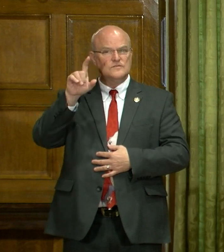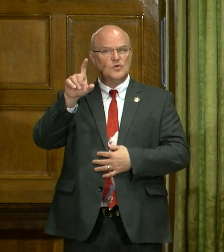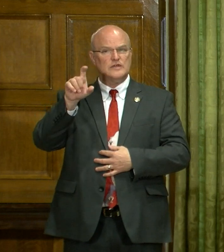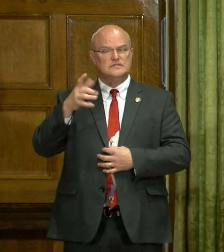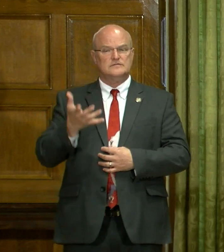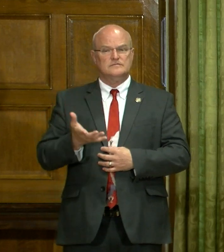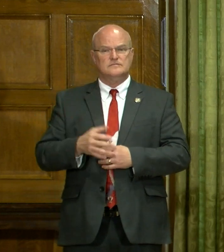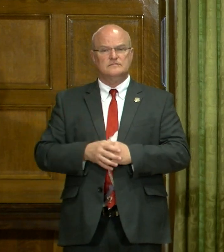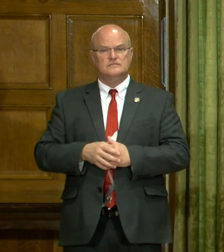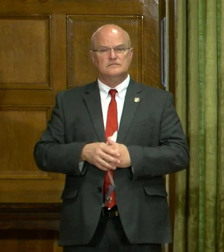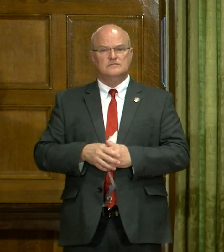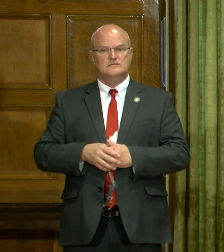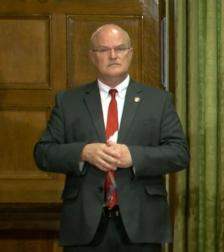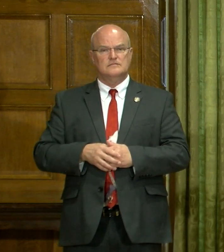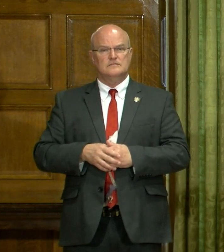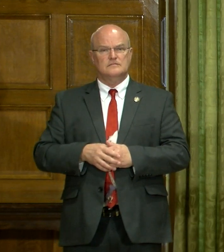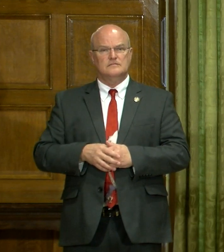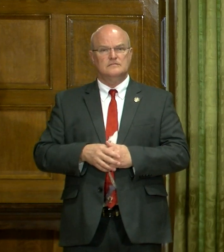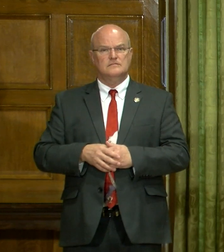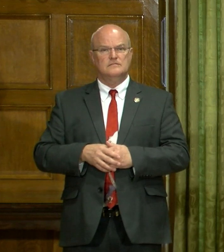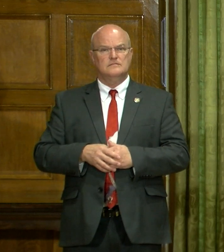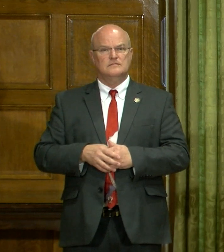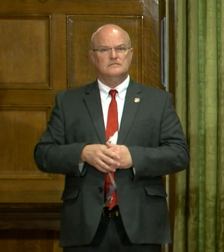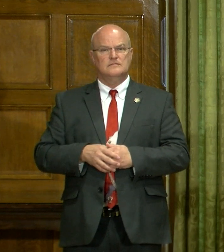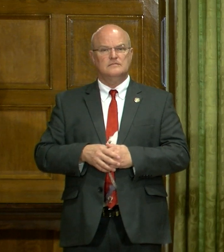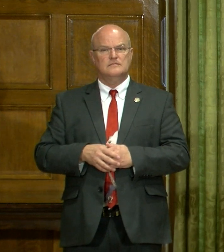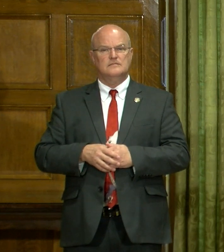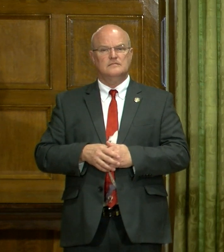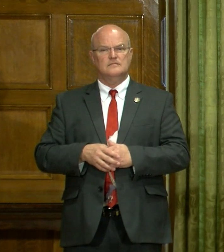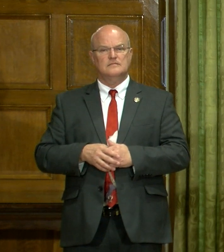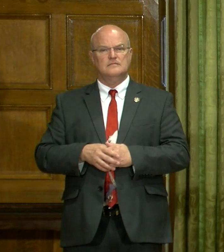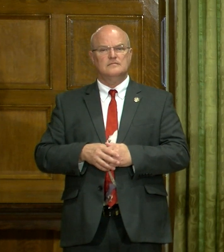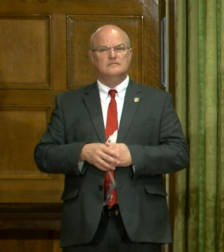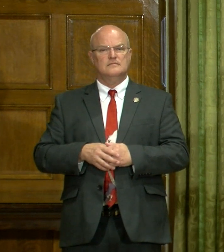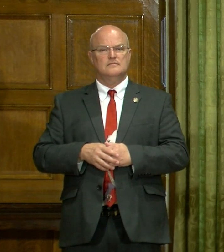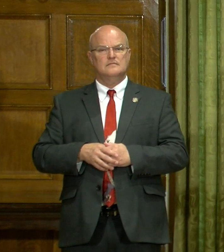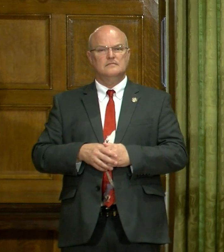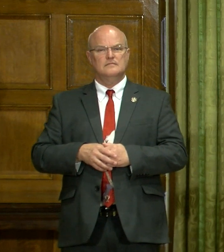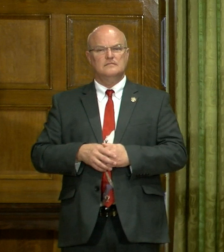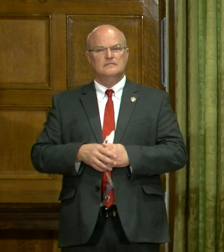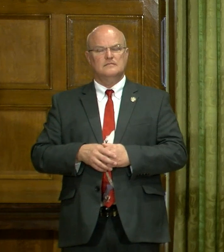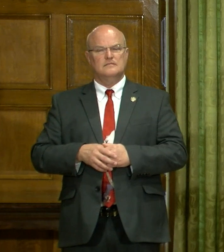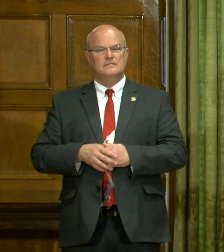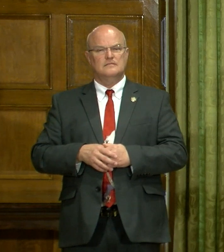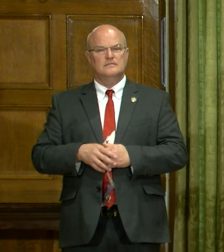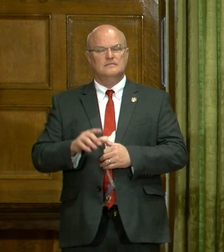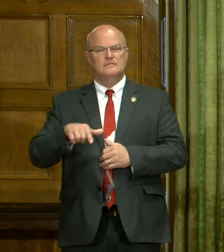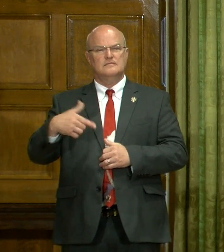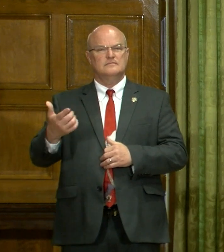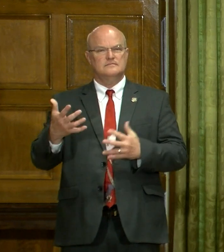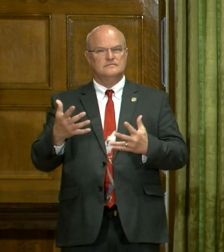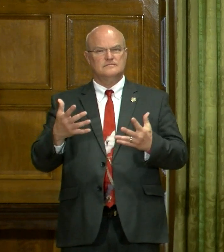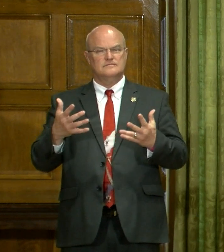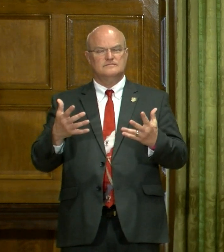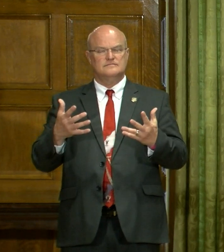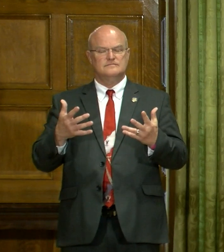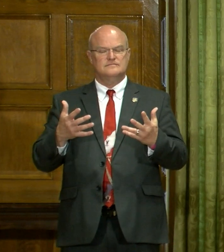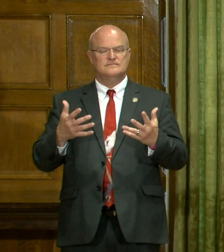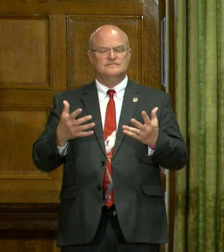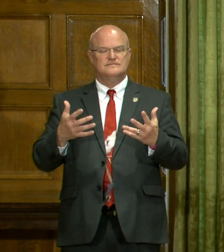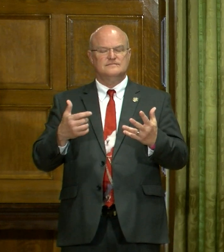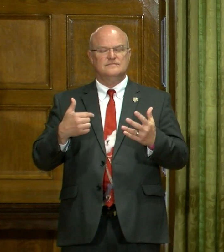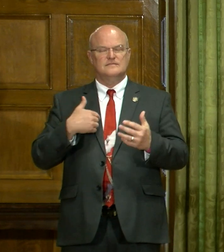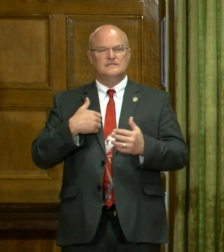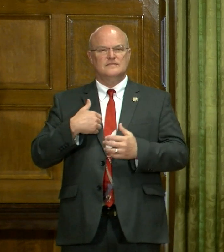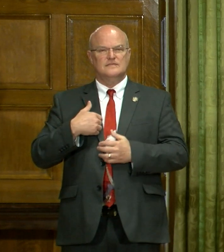has a question? Yes, Governor Hutchinson, this is... No. Go ahead, sir. Sorry,